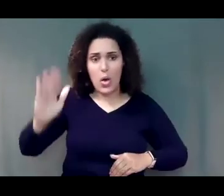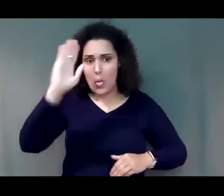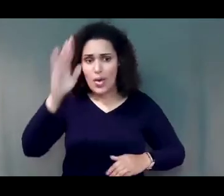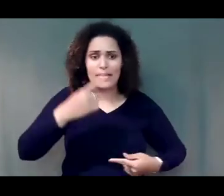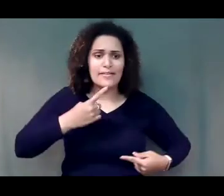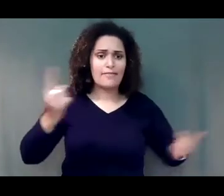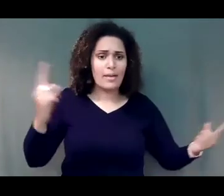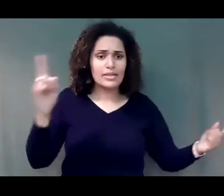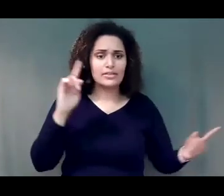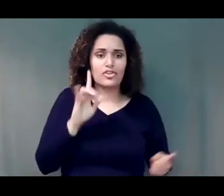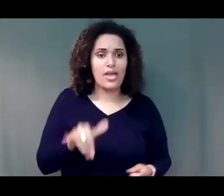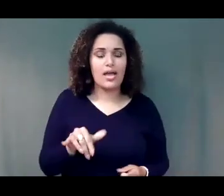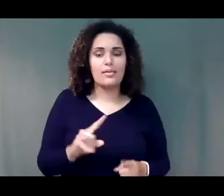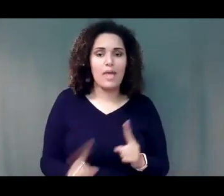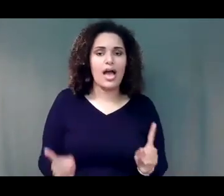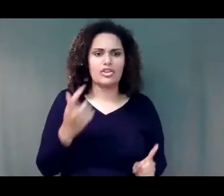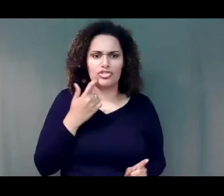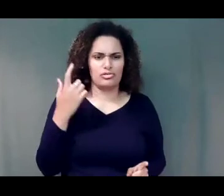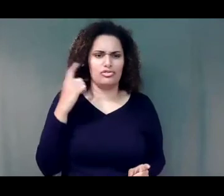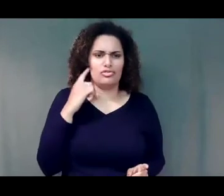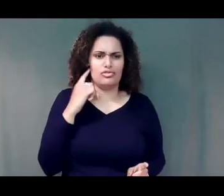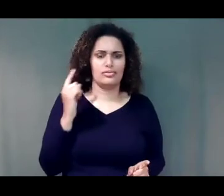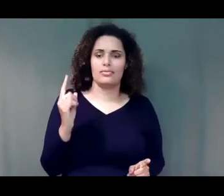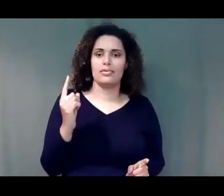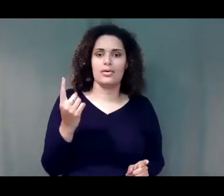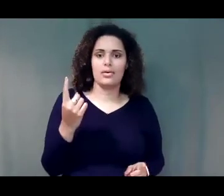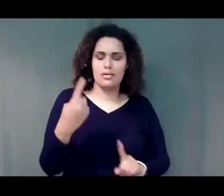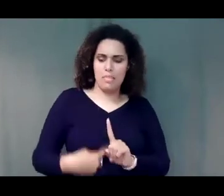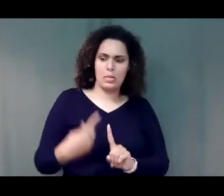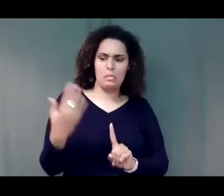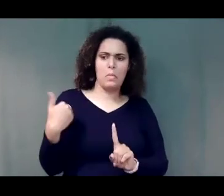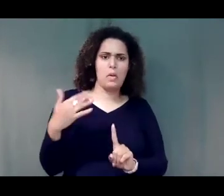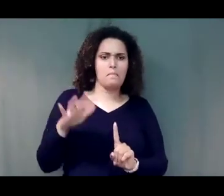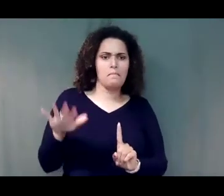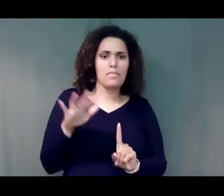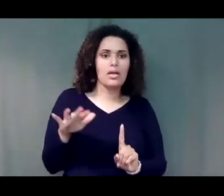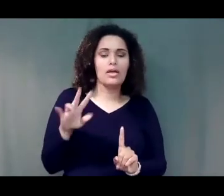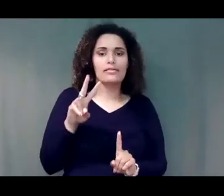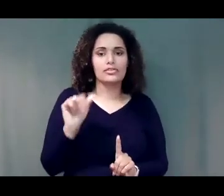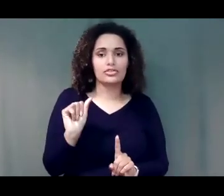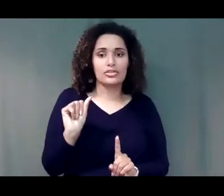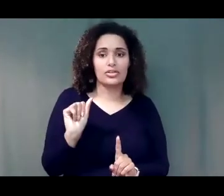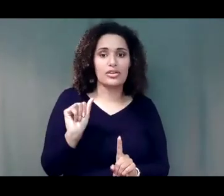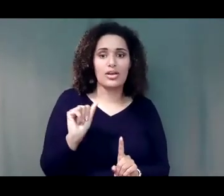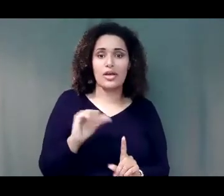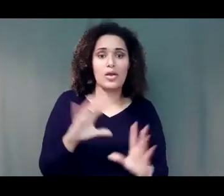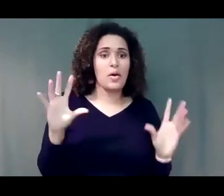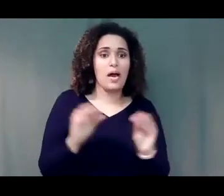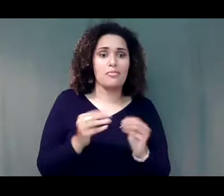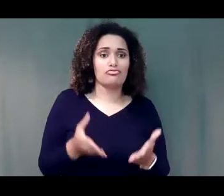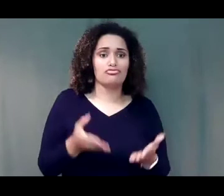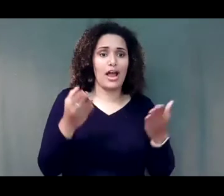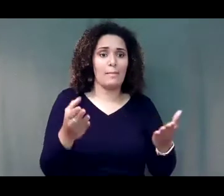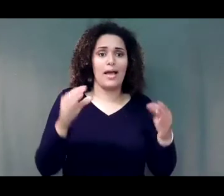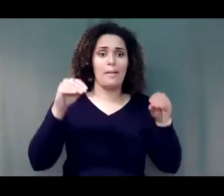I just heard a month or so ago that in Virginia, they're no longer recommending that anybody